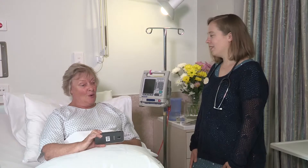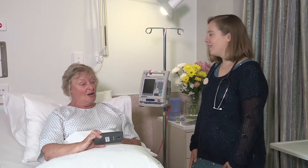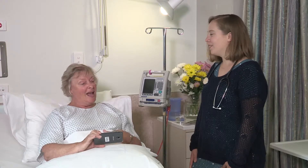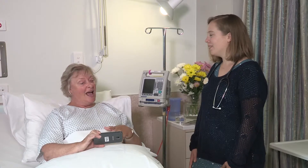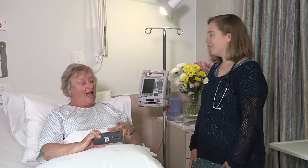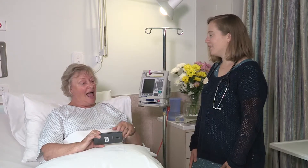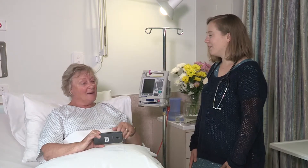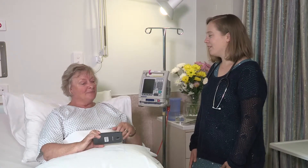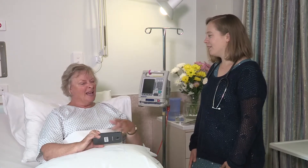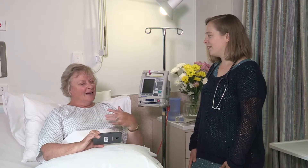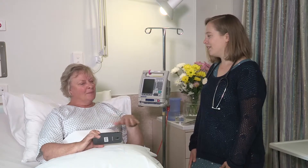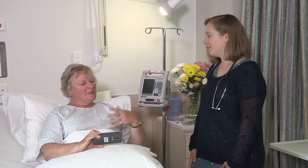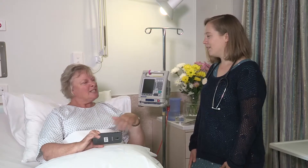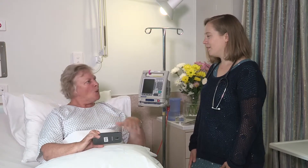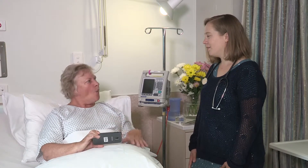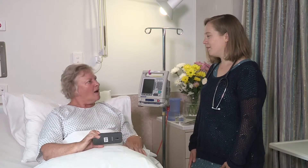I'm pretty good, thank you.